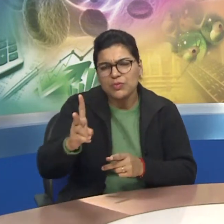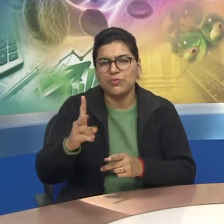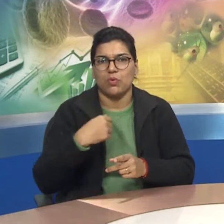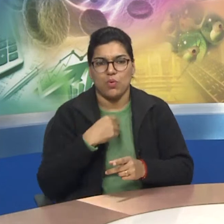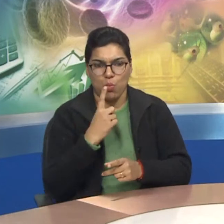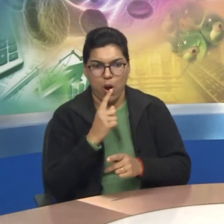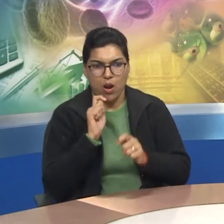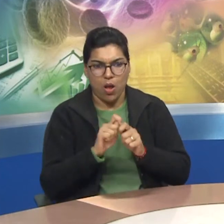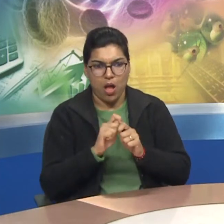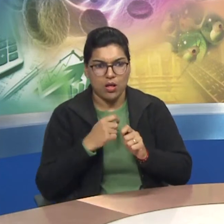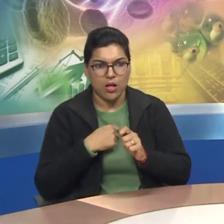Collective.